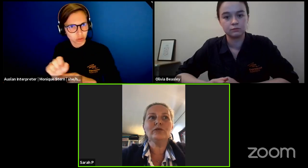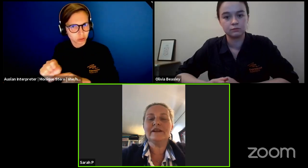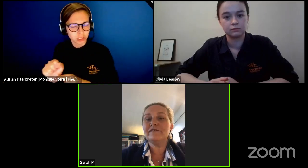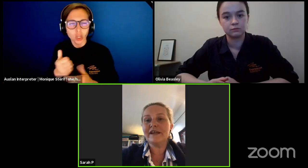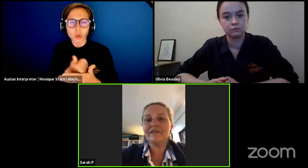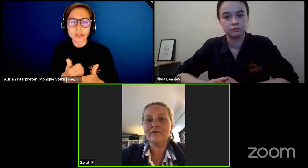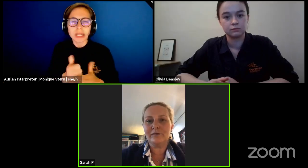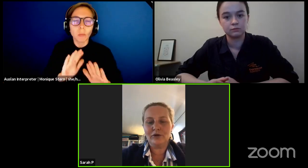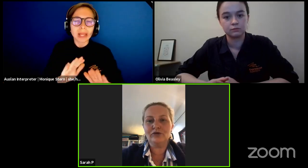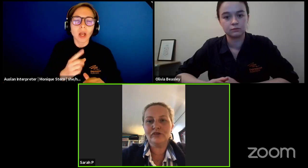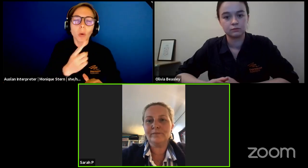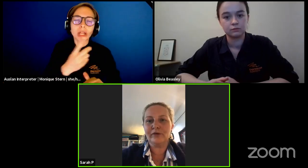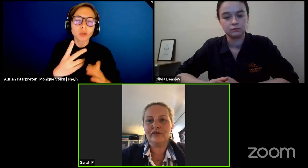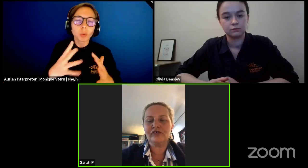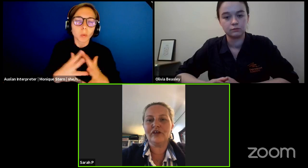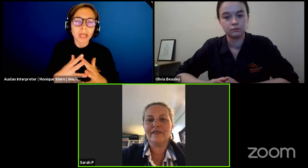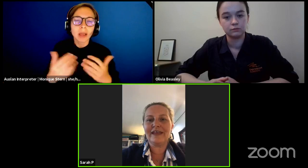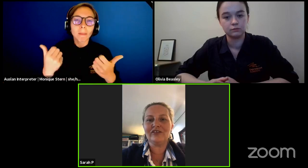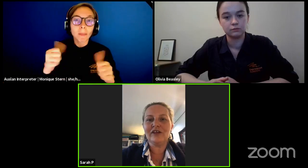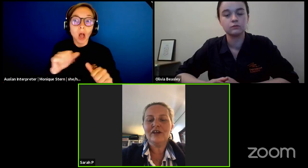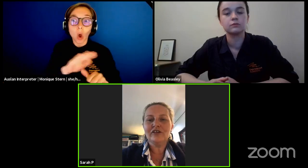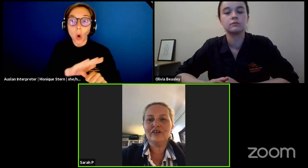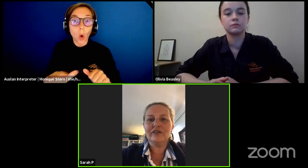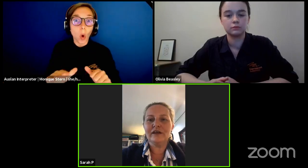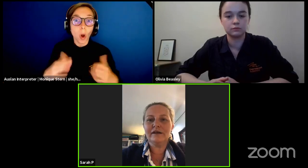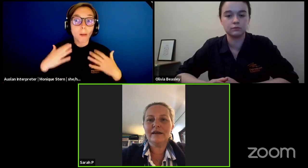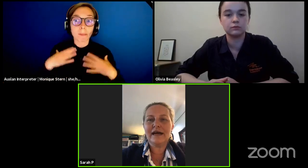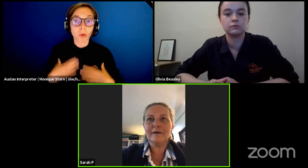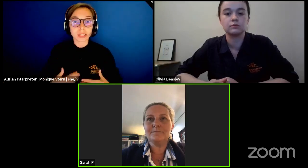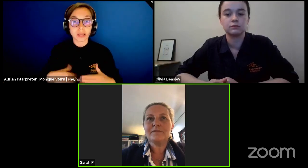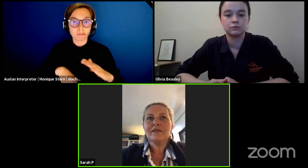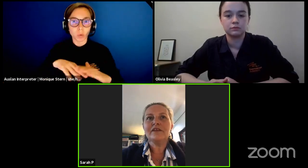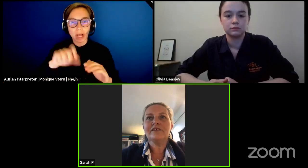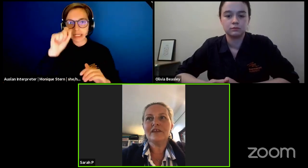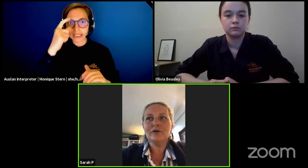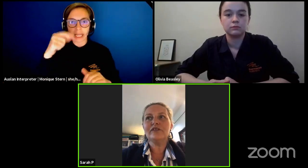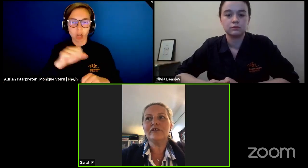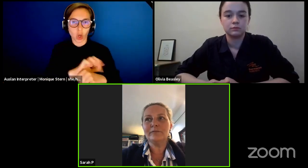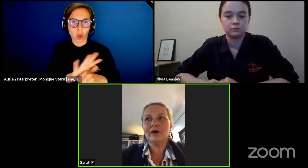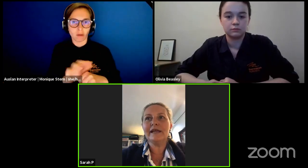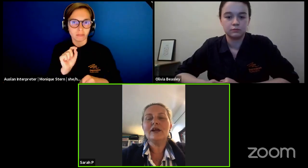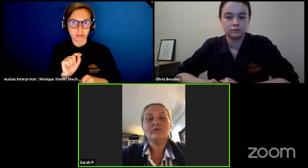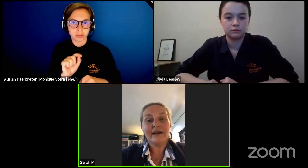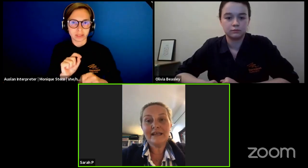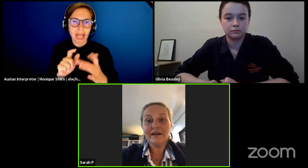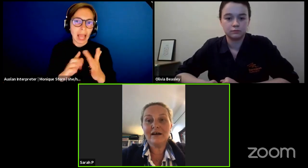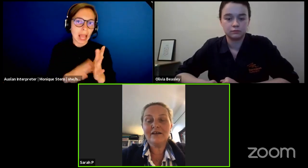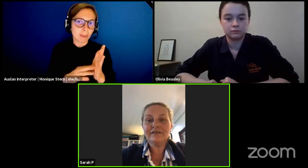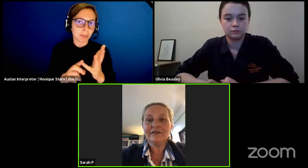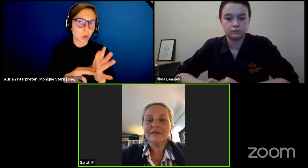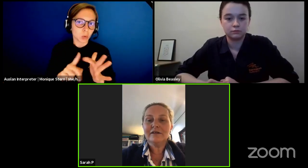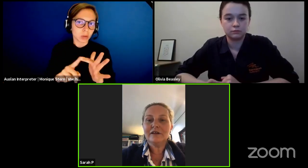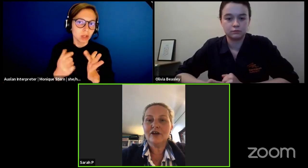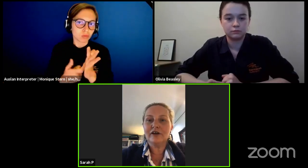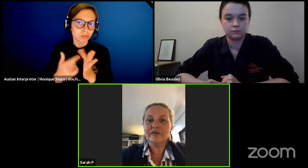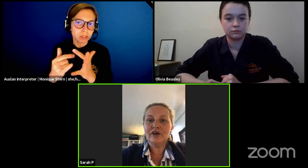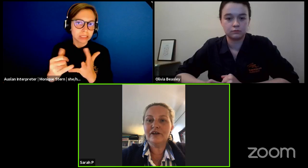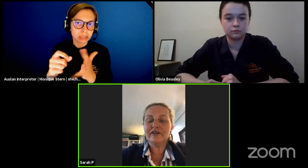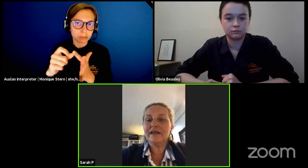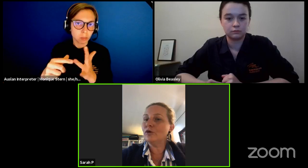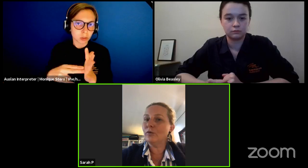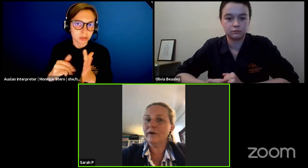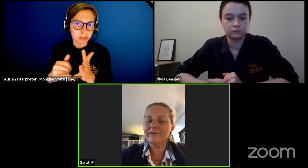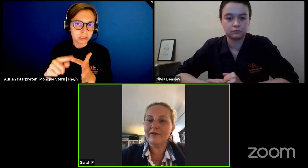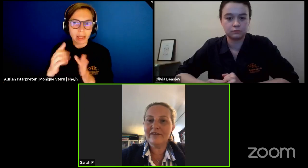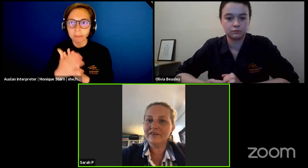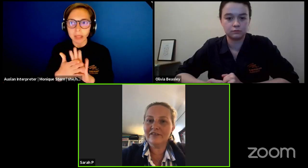we call an effective immune response. So that's so that the cells in the body recognise the